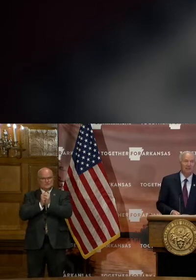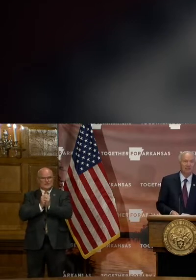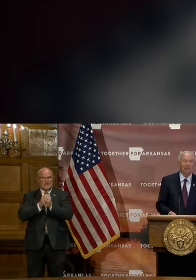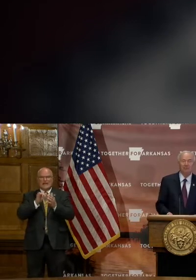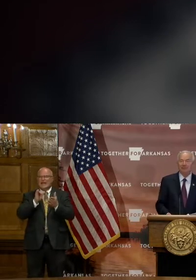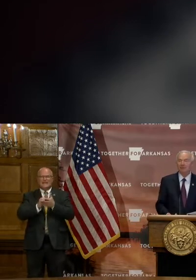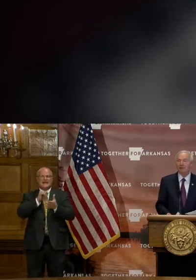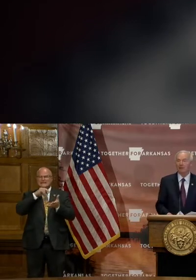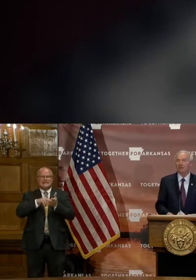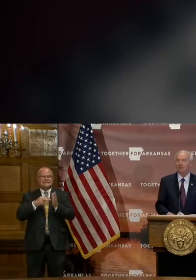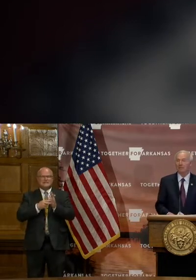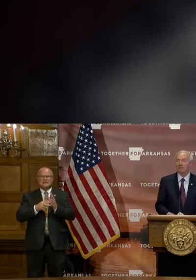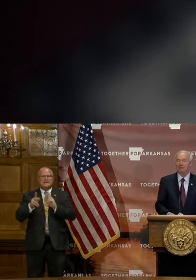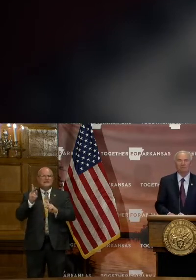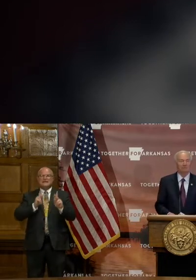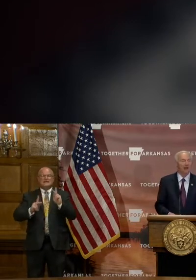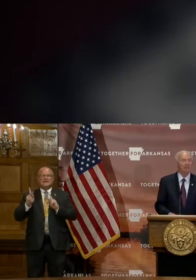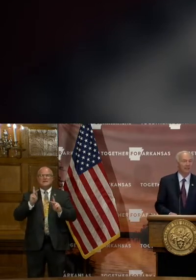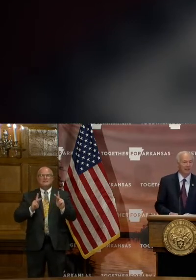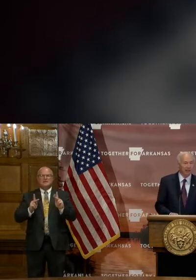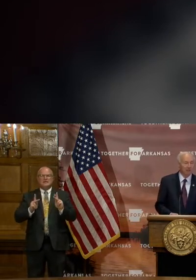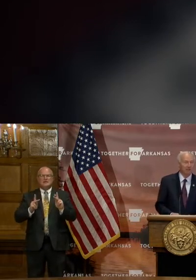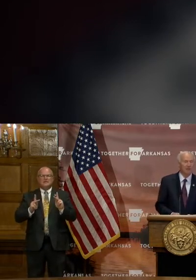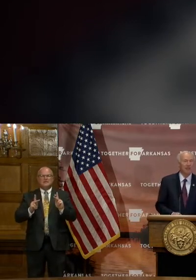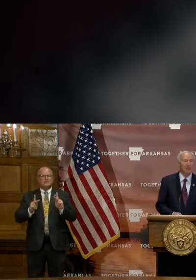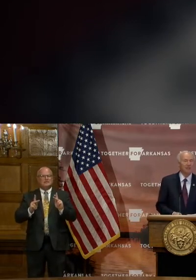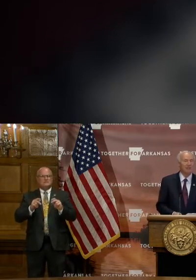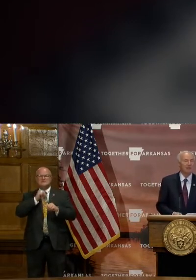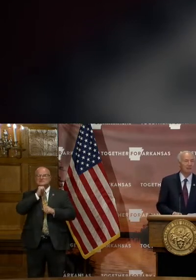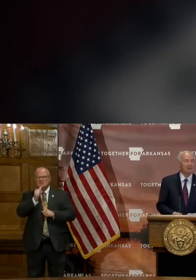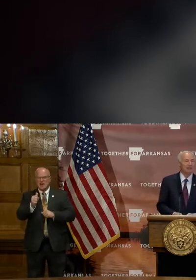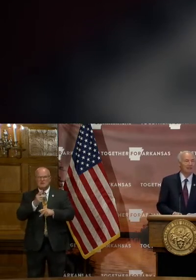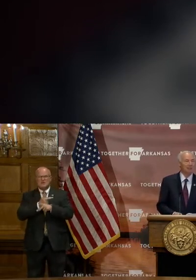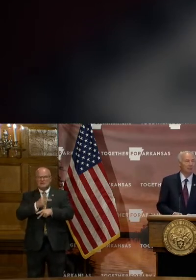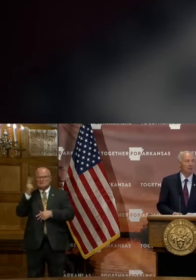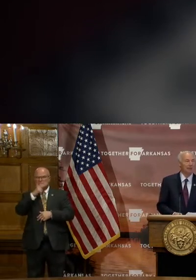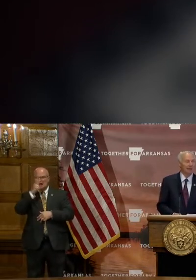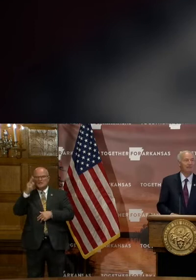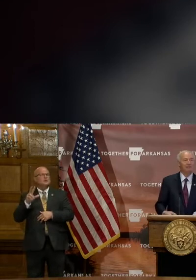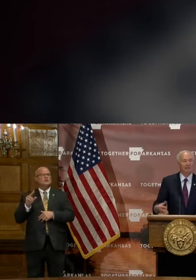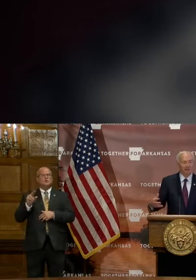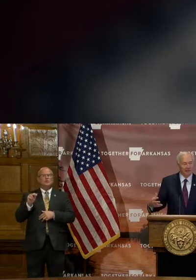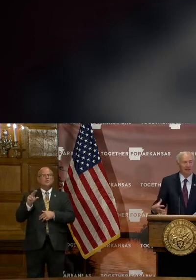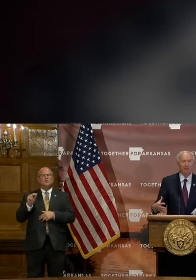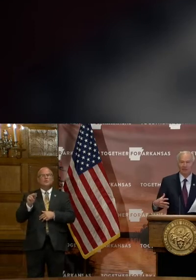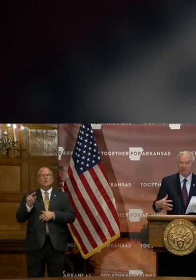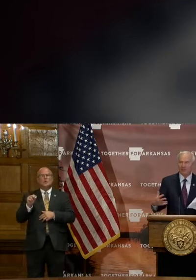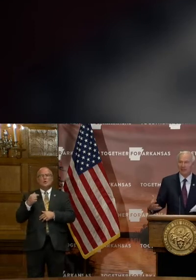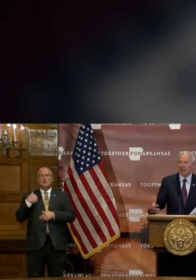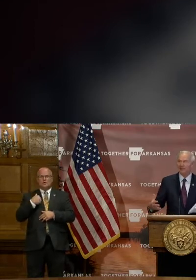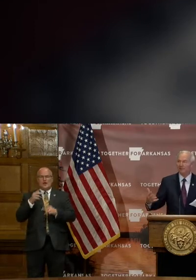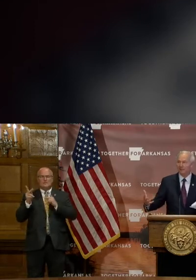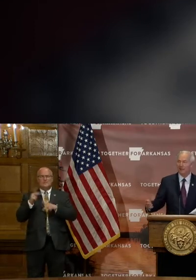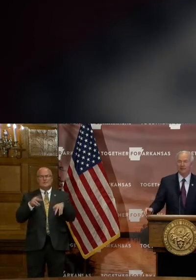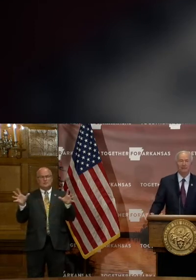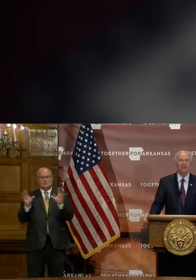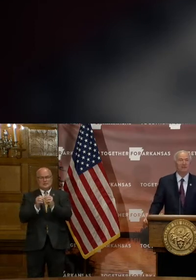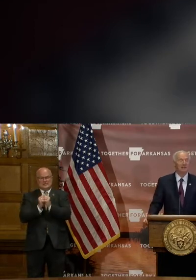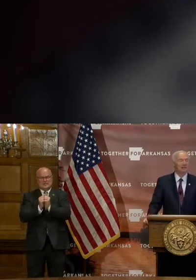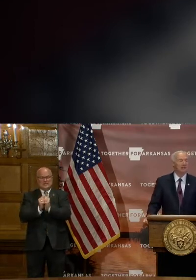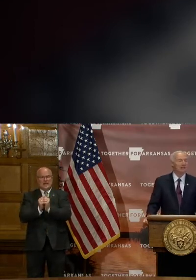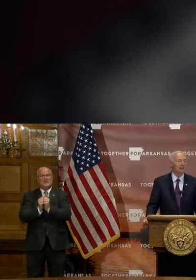that doesn't mean people are not being careful. It just simply means that when you have congregates